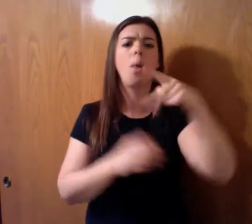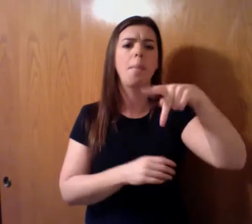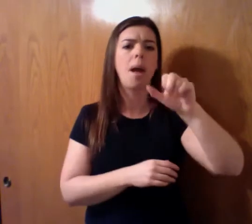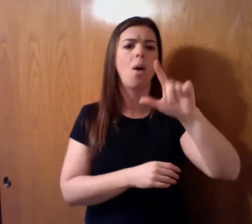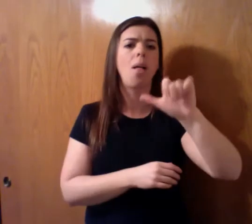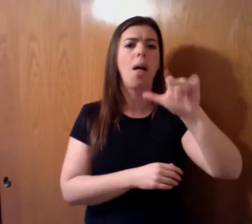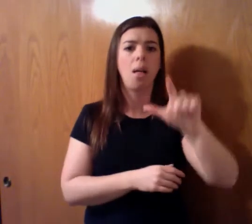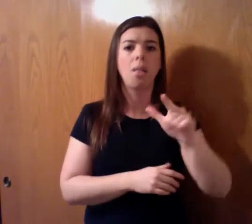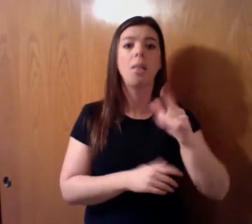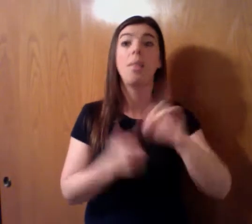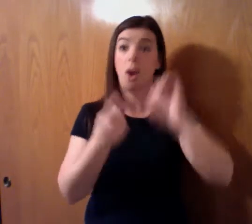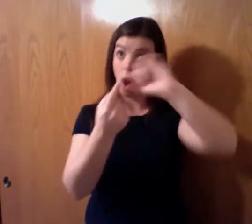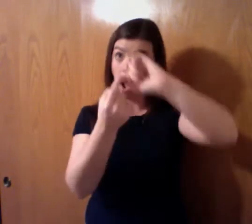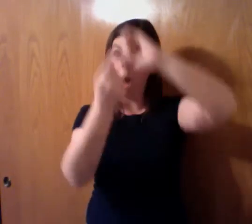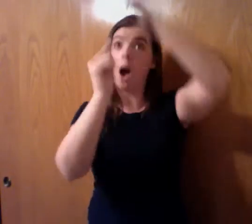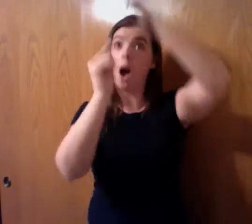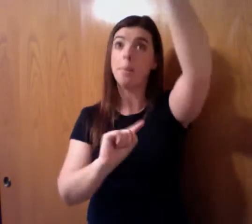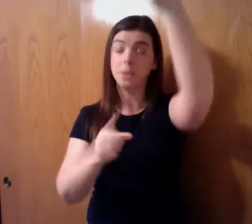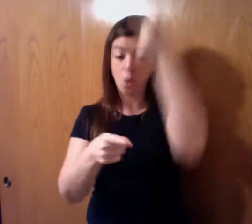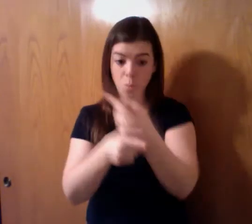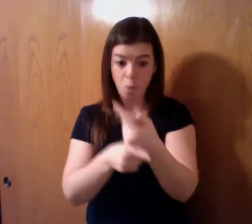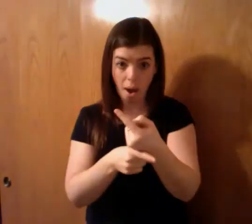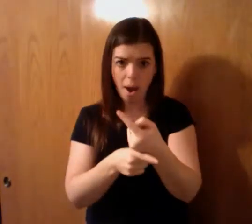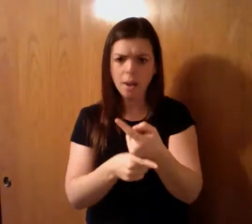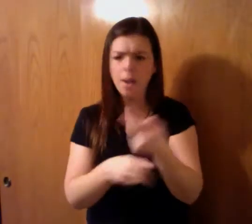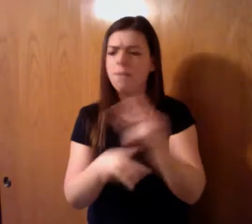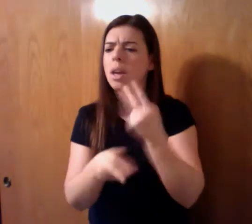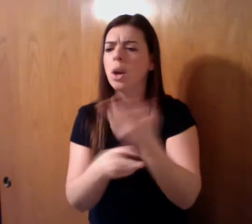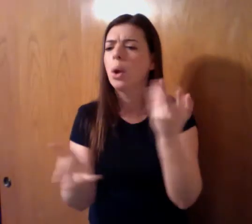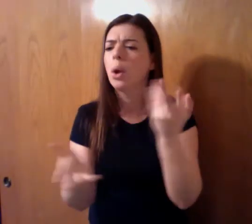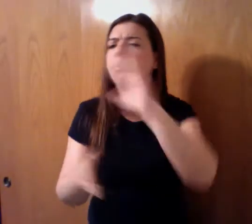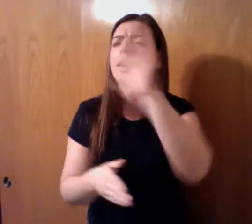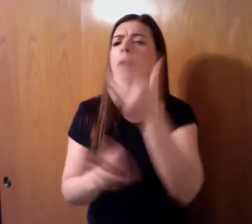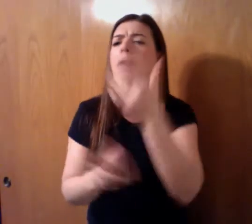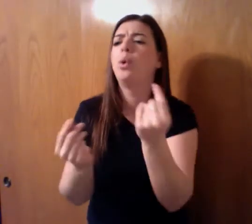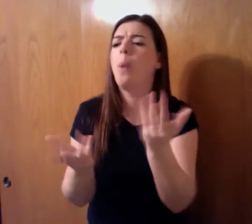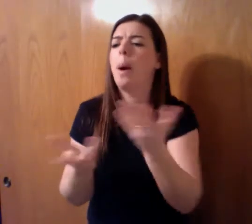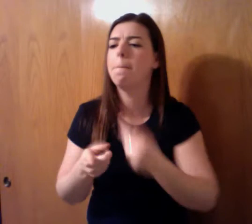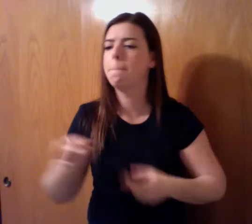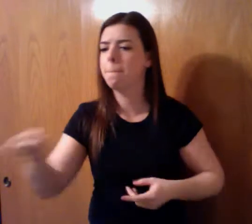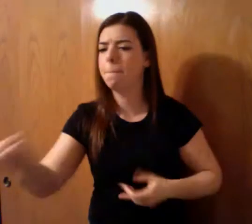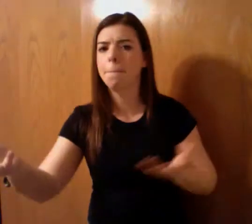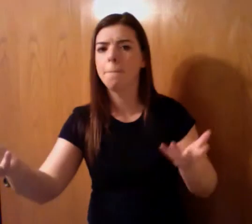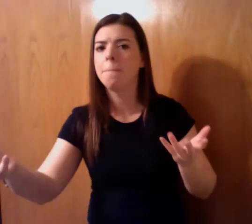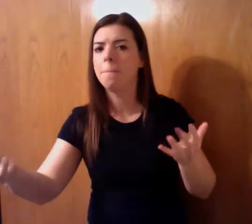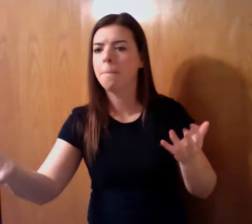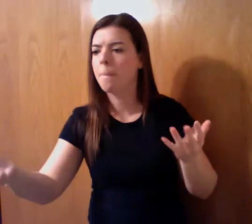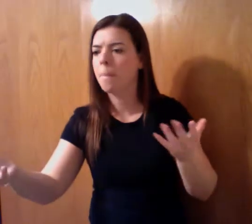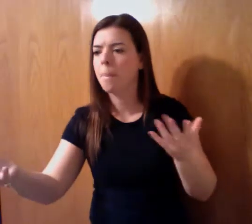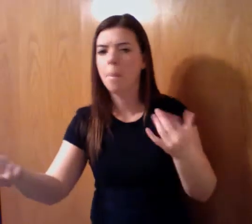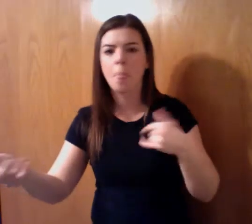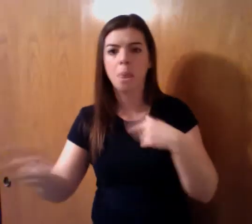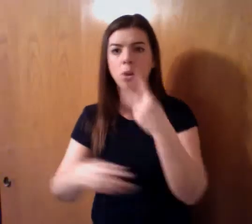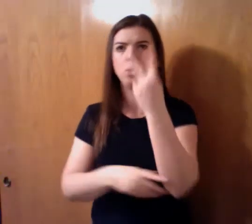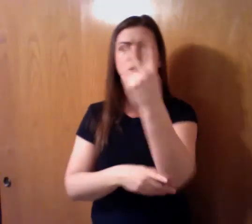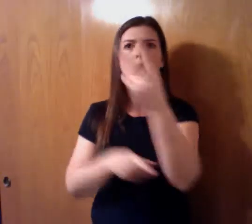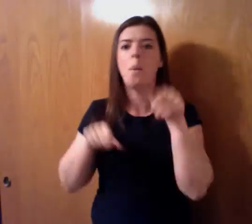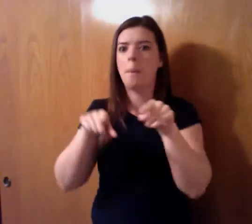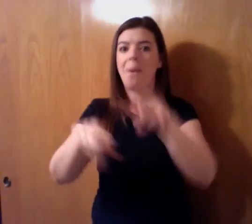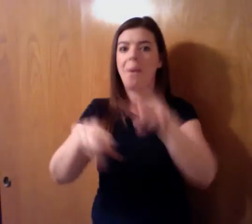They're opposite of each other? Good. Can you figure out what they're never going to do? What are 2 parallel lines never going to do,